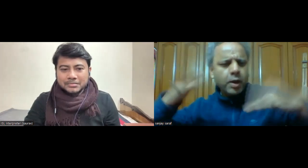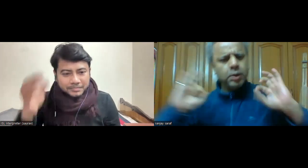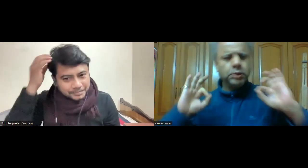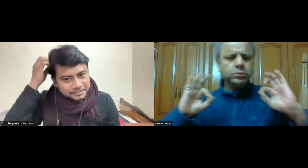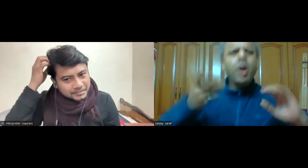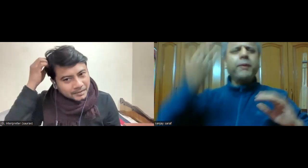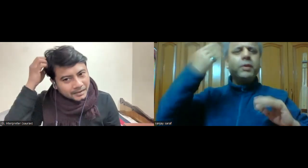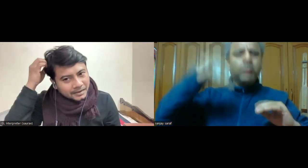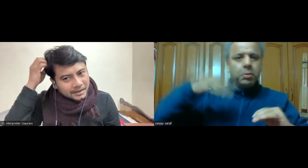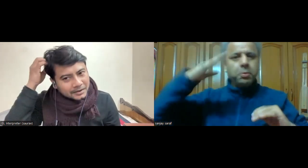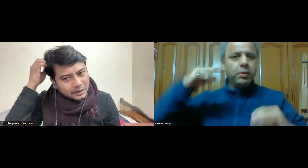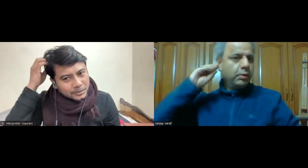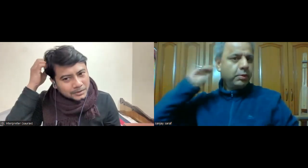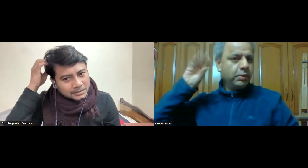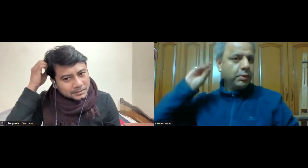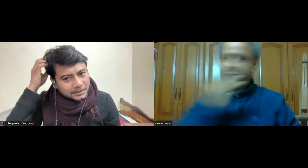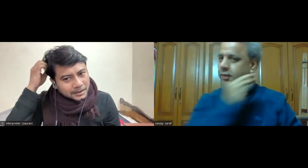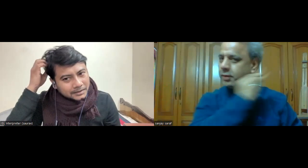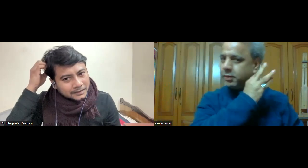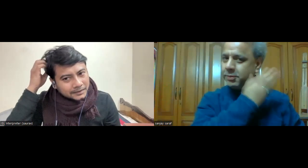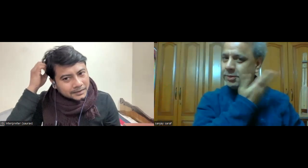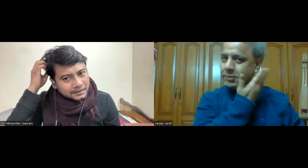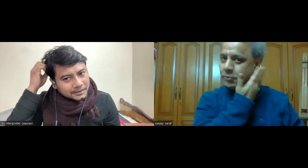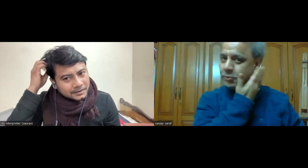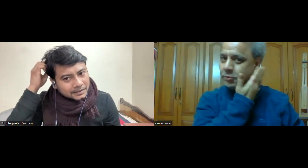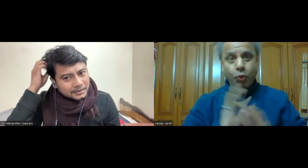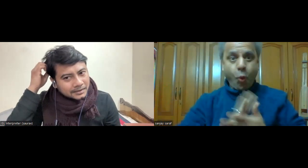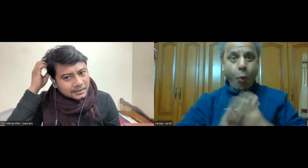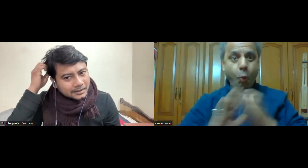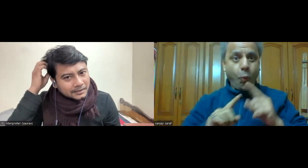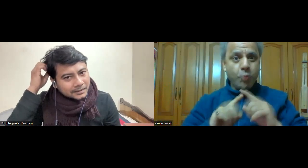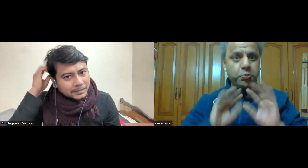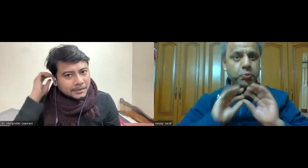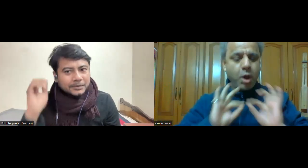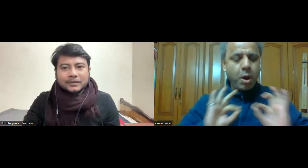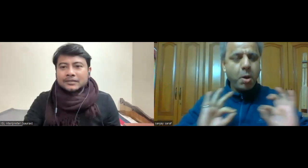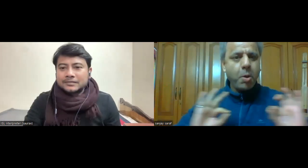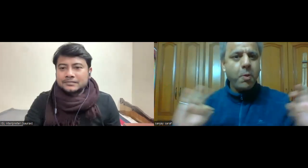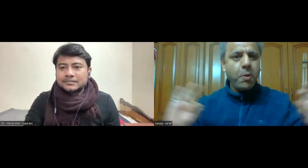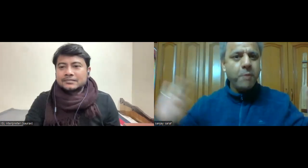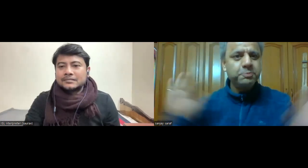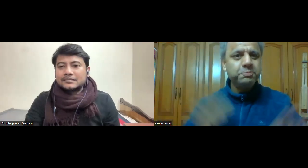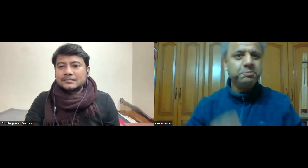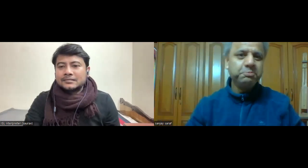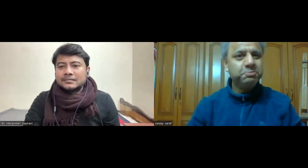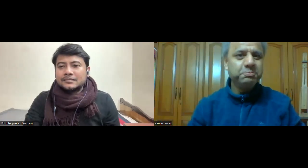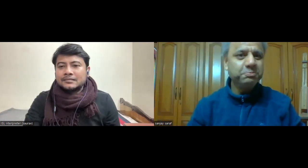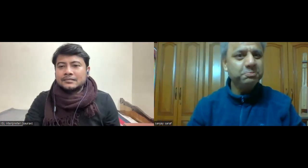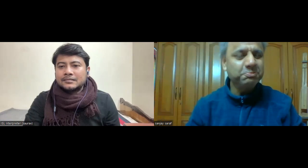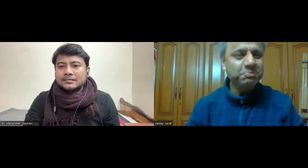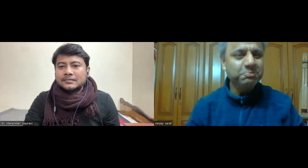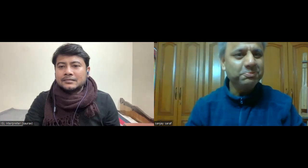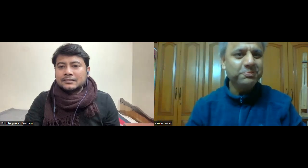Hmm. It's not too much, but yeah, sometimes it does have it becomes hot.